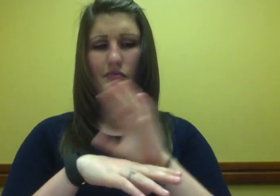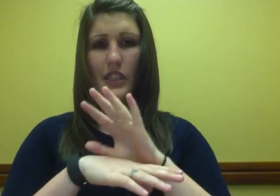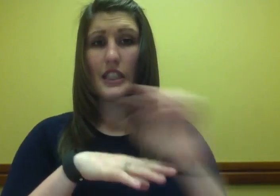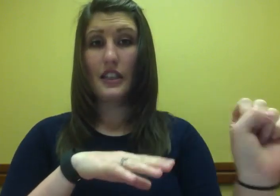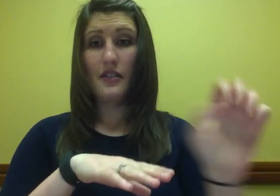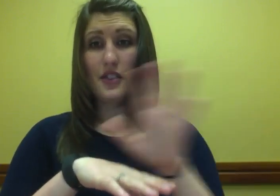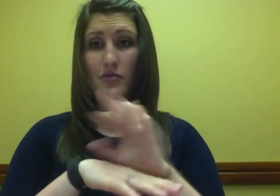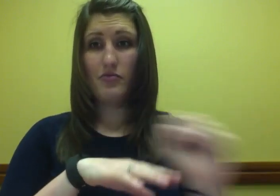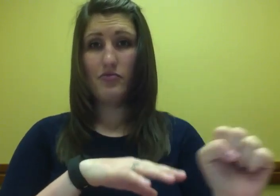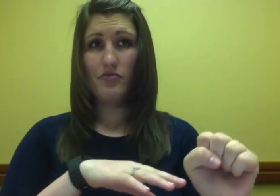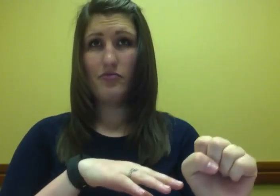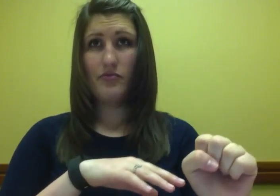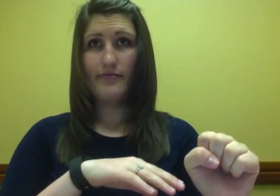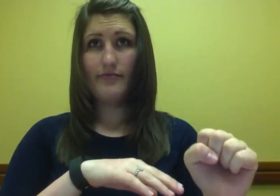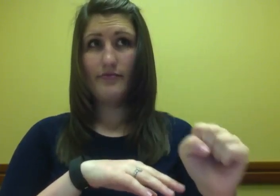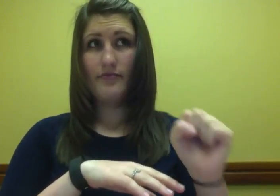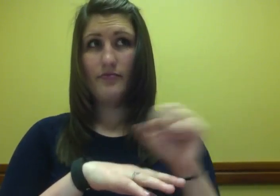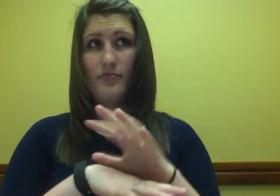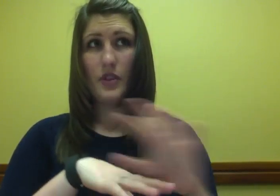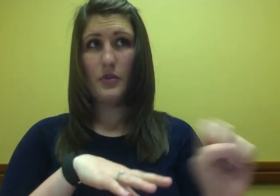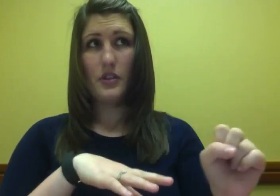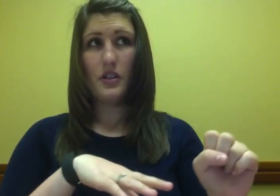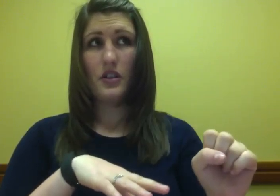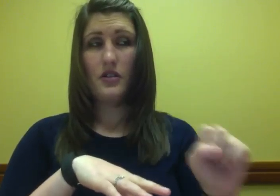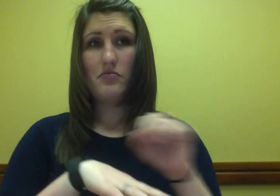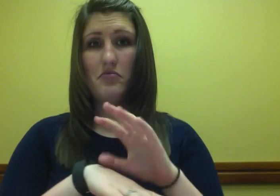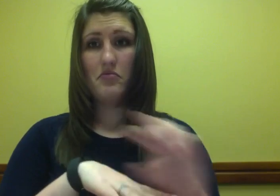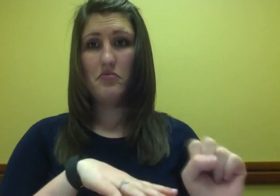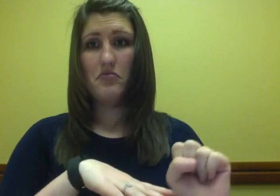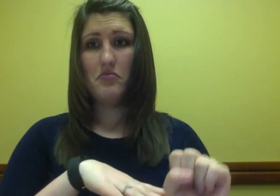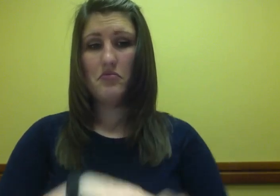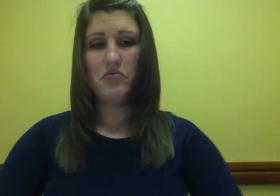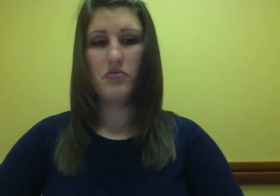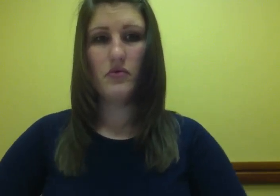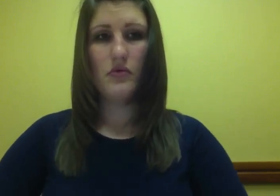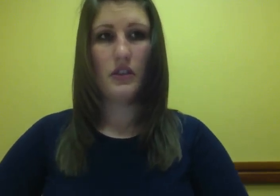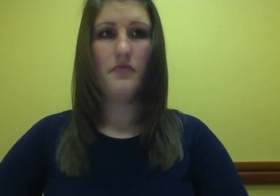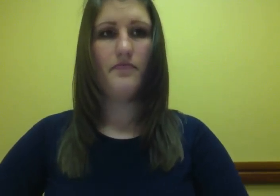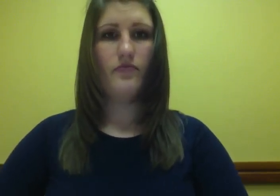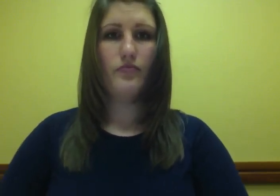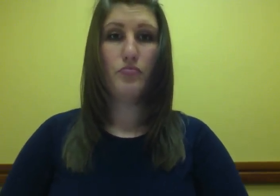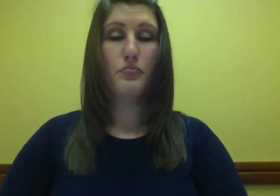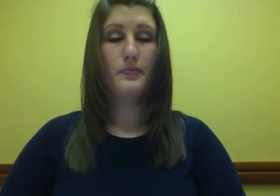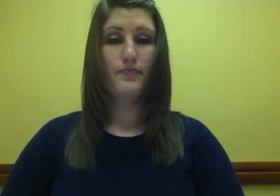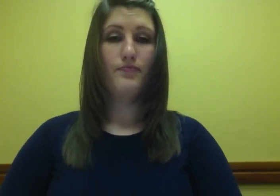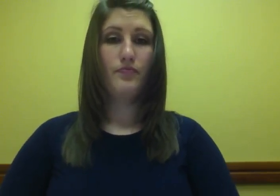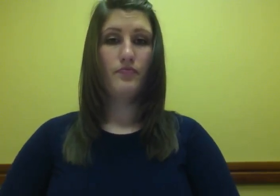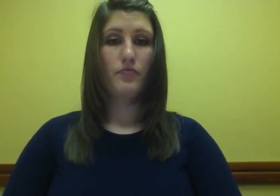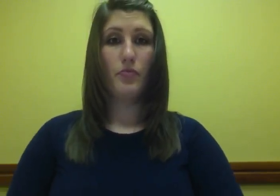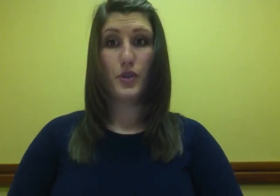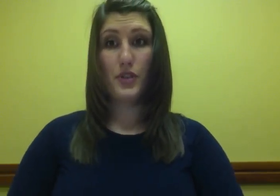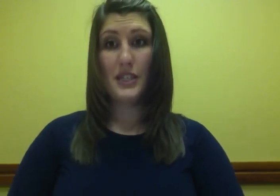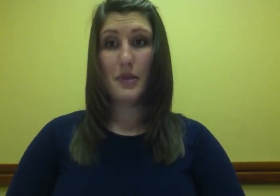Then they left. It was all gone. I don't know. Washington,